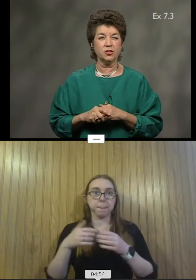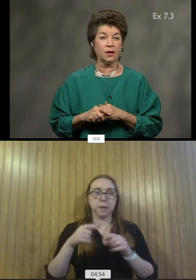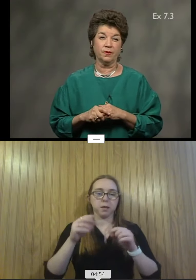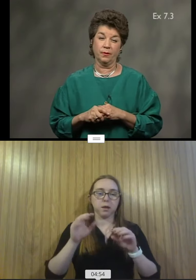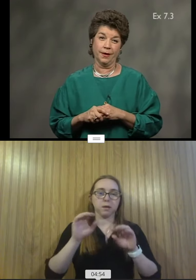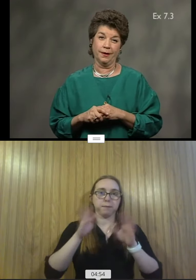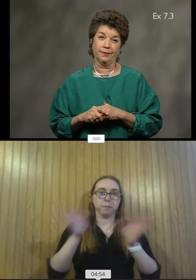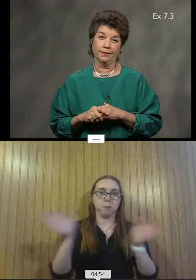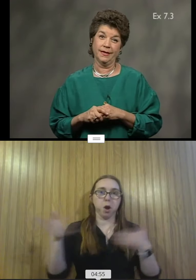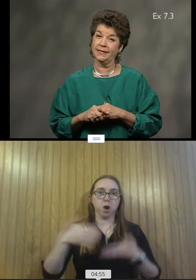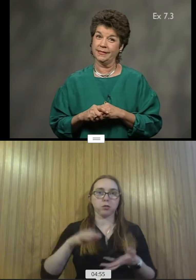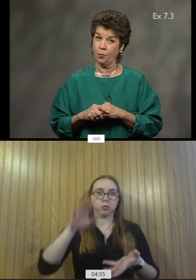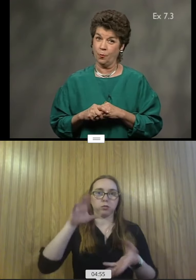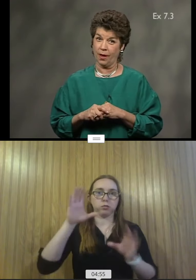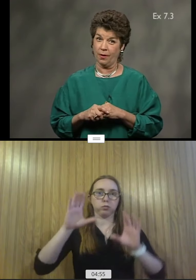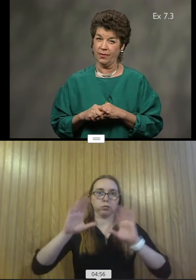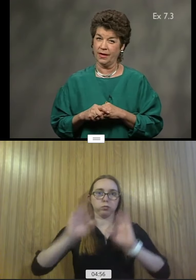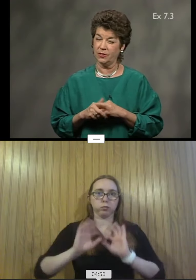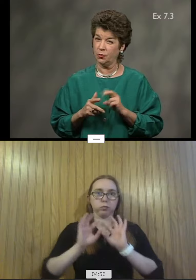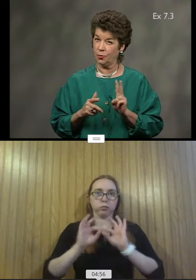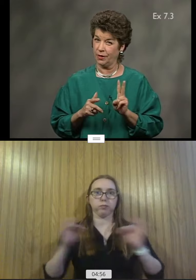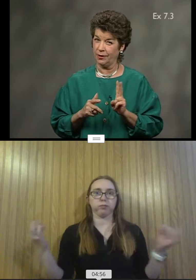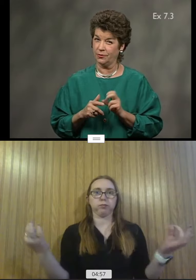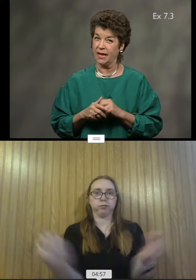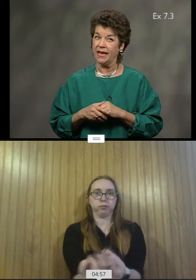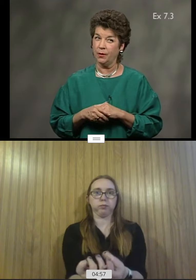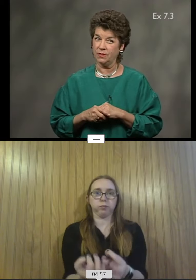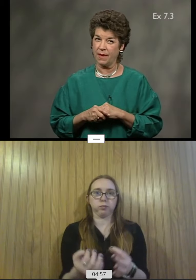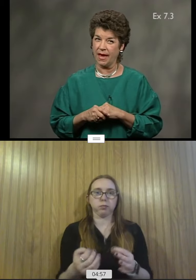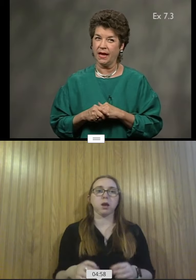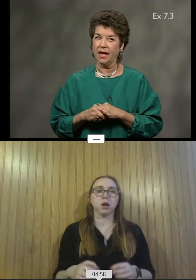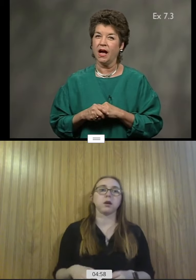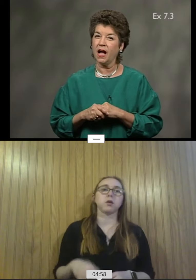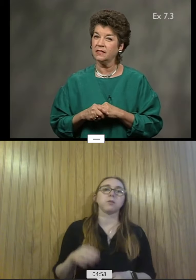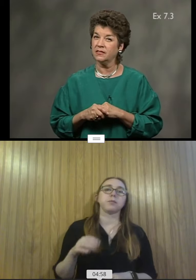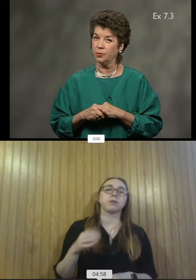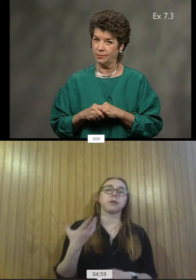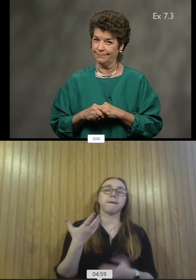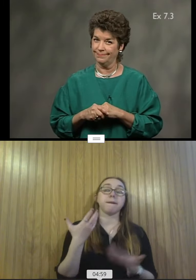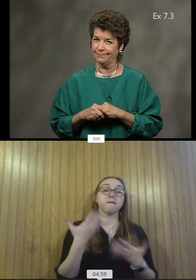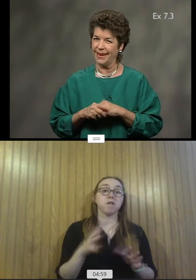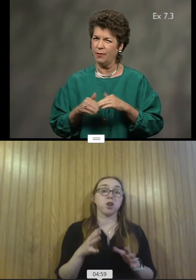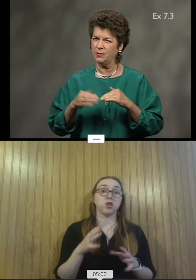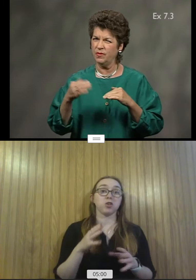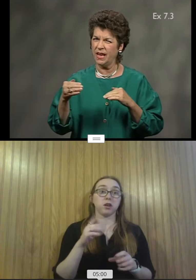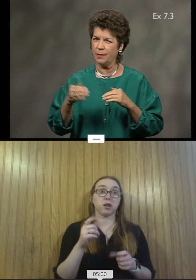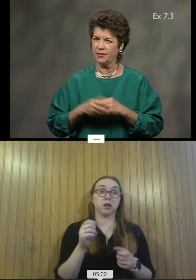did his job very well. He did it so well that in 2 more years, he was made a constable.